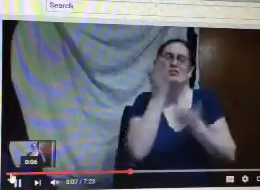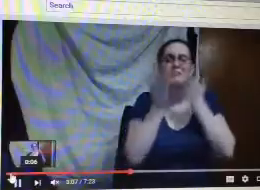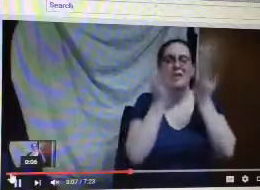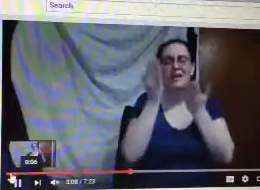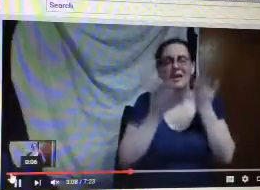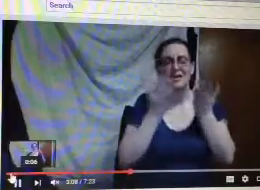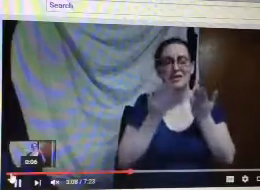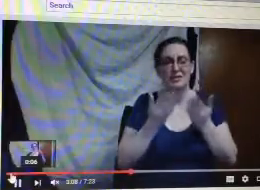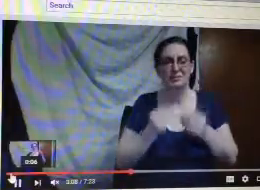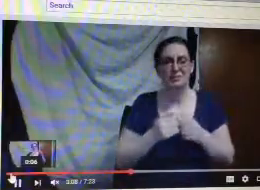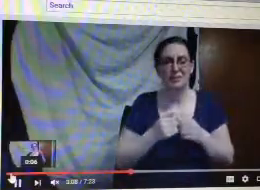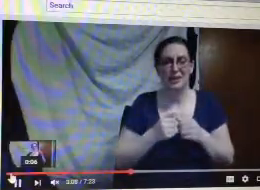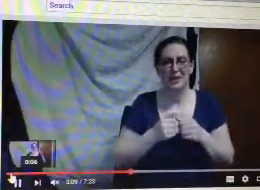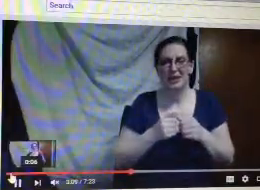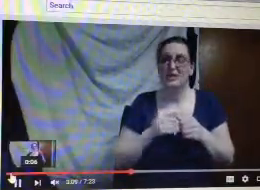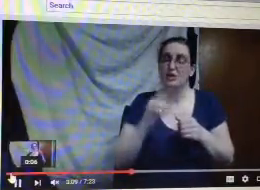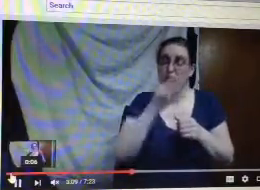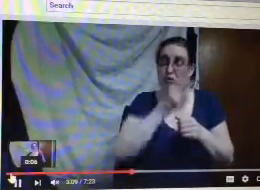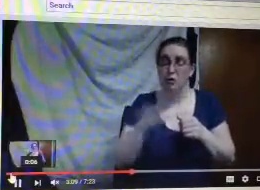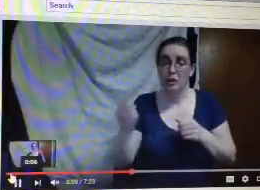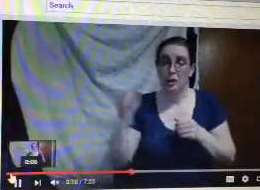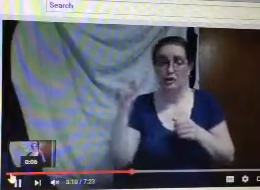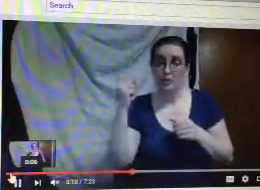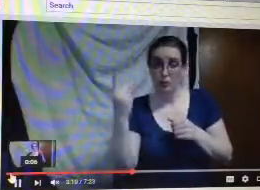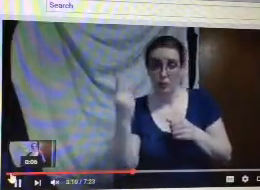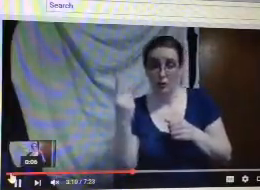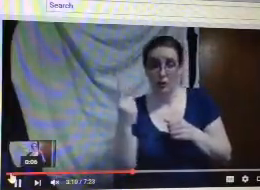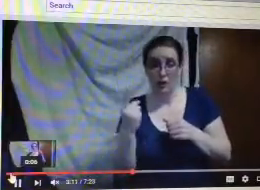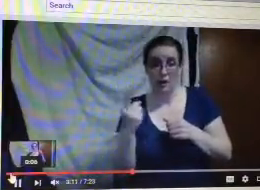And it was really bad, embarrassing.